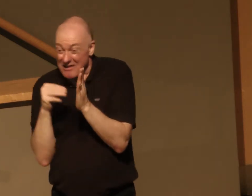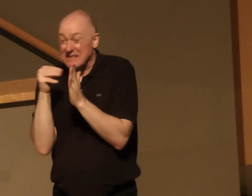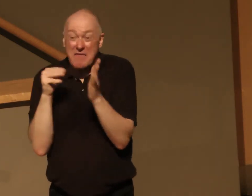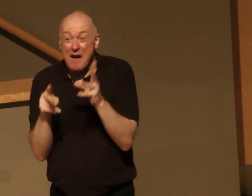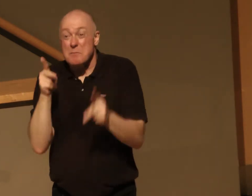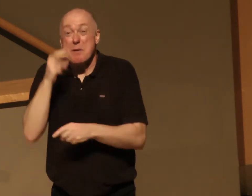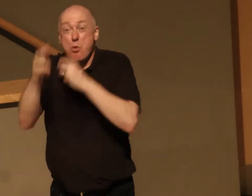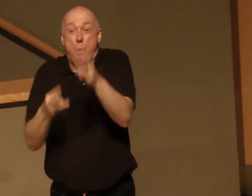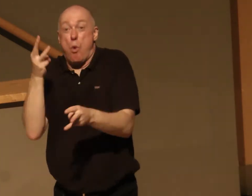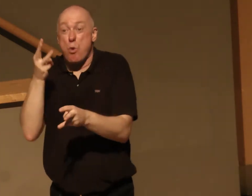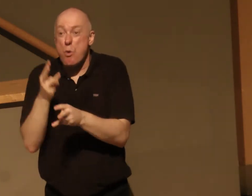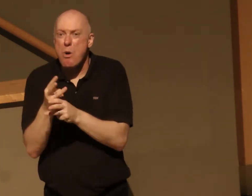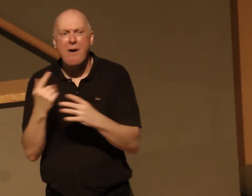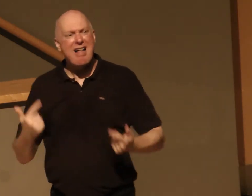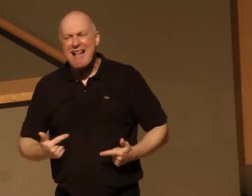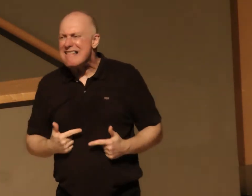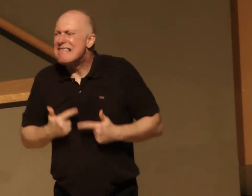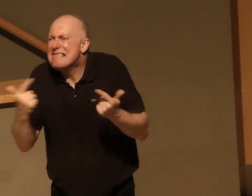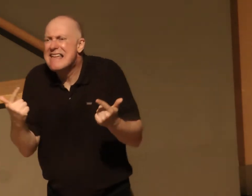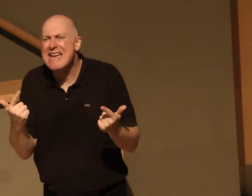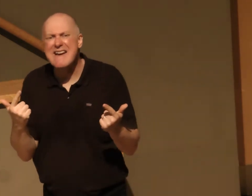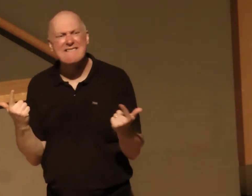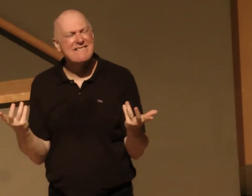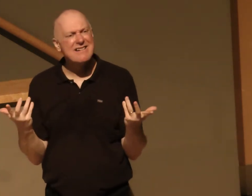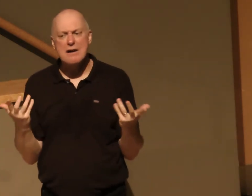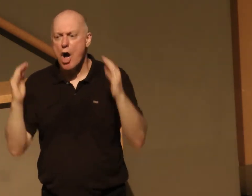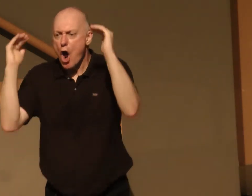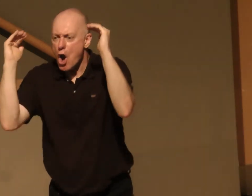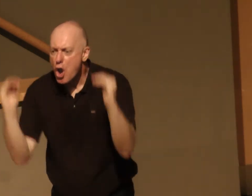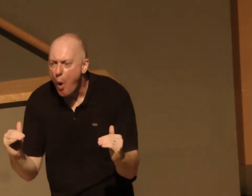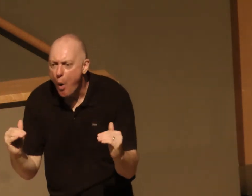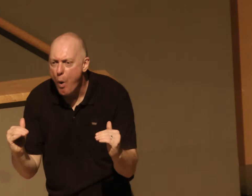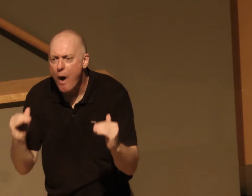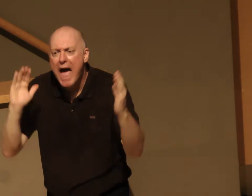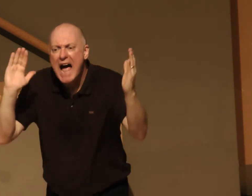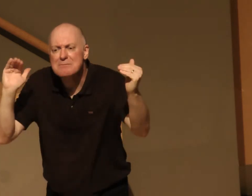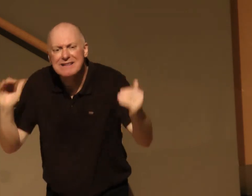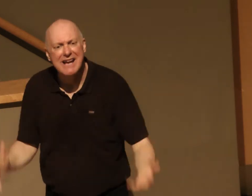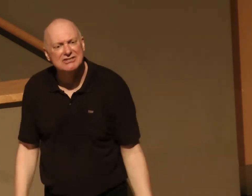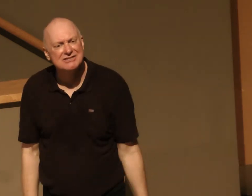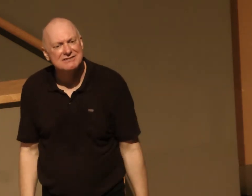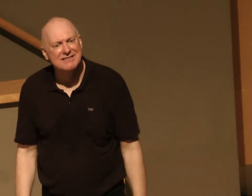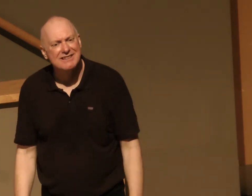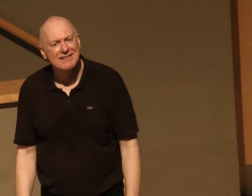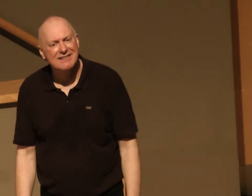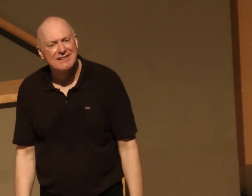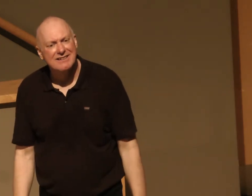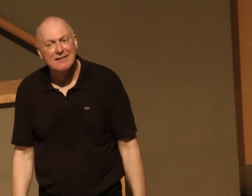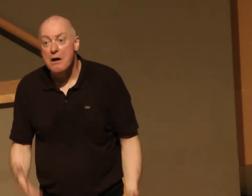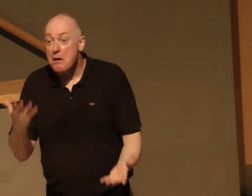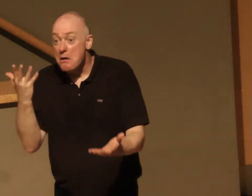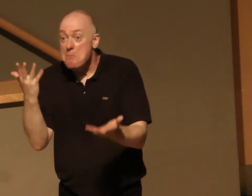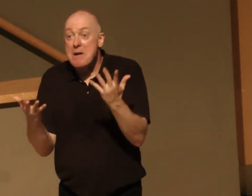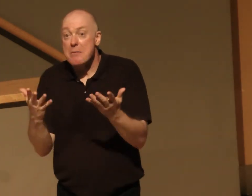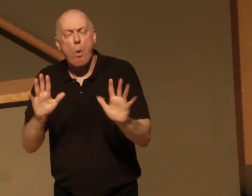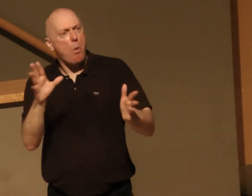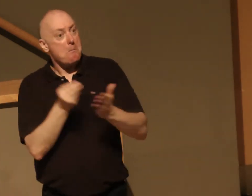all over the world live their lives with such a low bar of expectation. And maybe a new house will satisfy me.